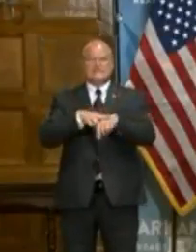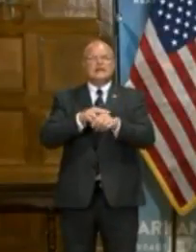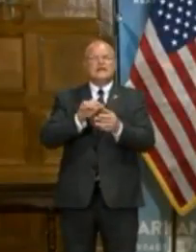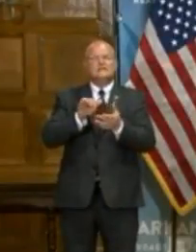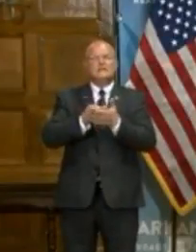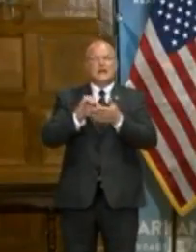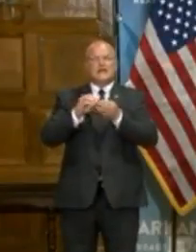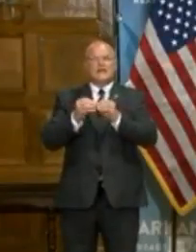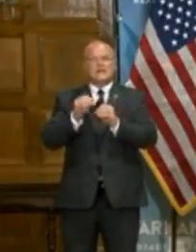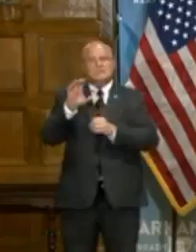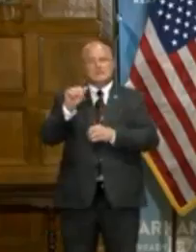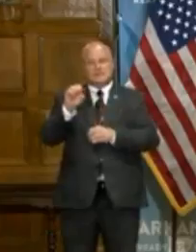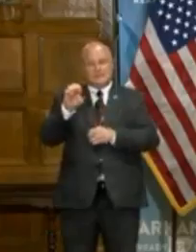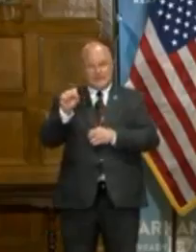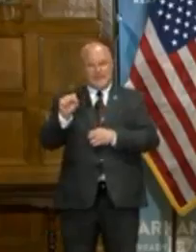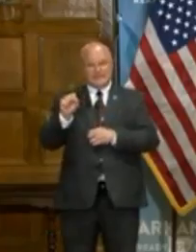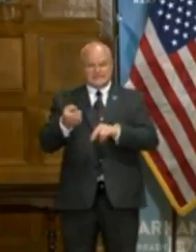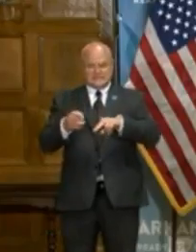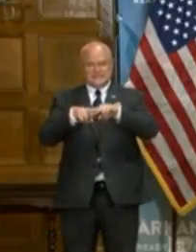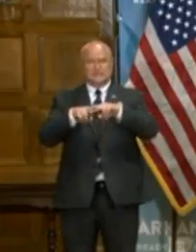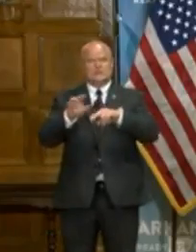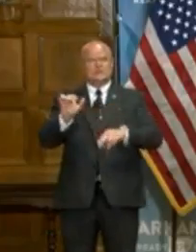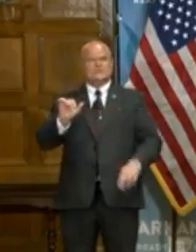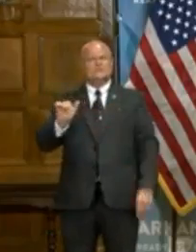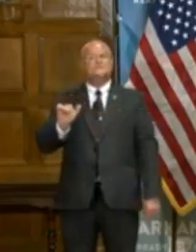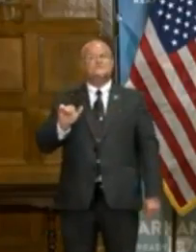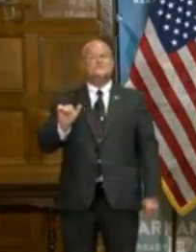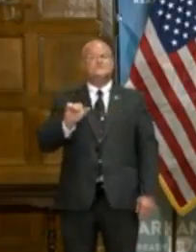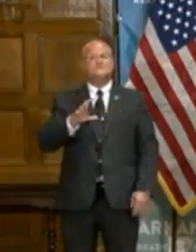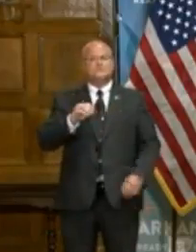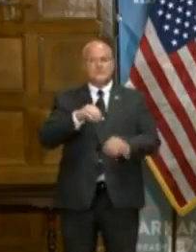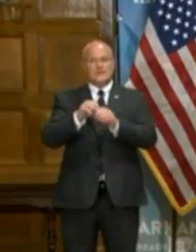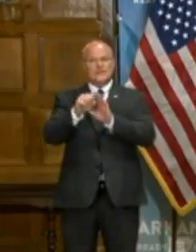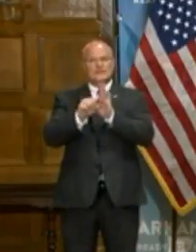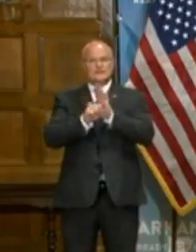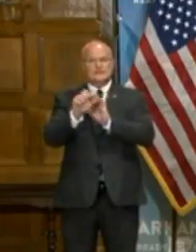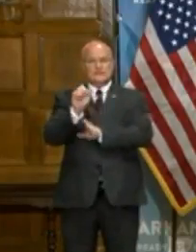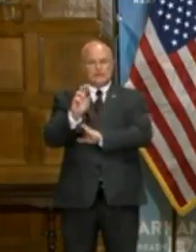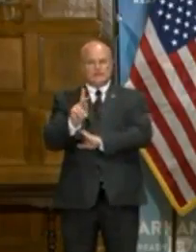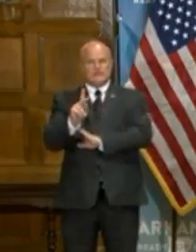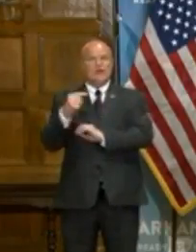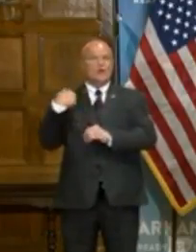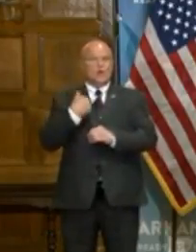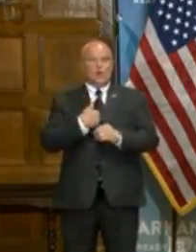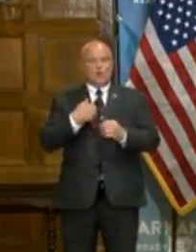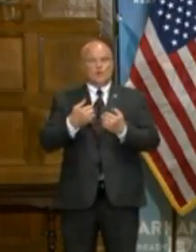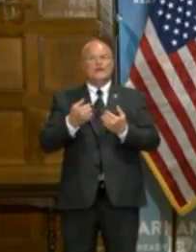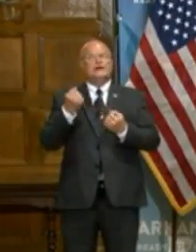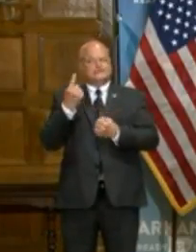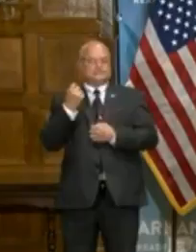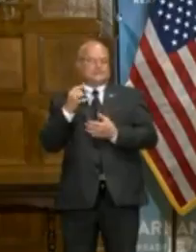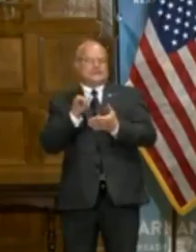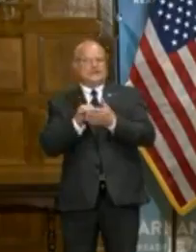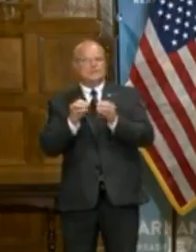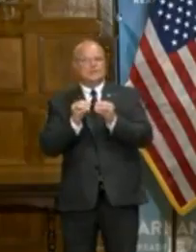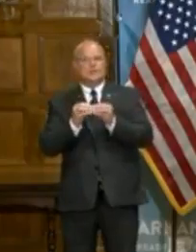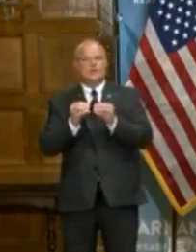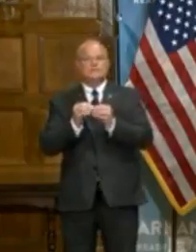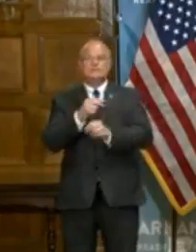that the number of cases increase in the state of Arkansas, because we just simply understand them